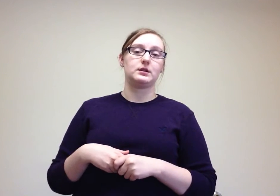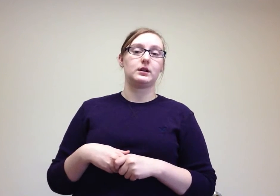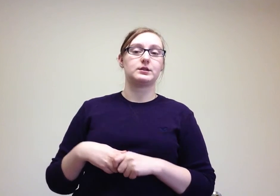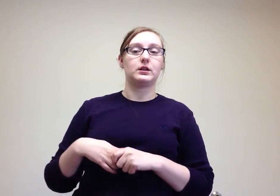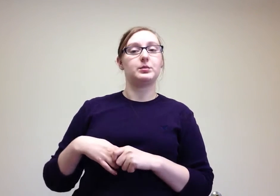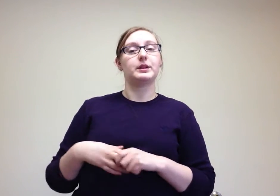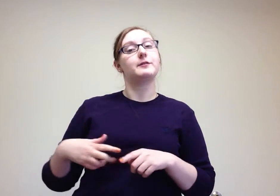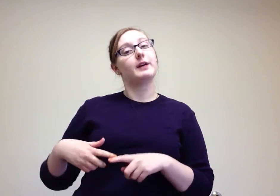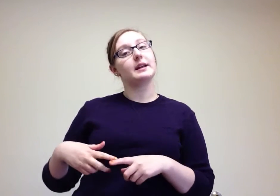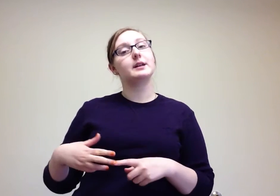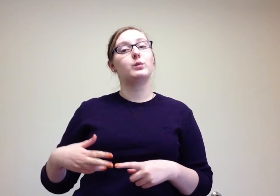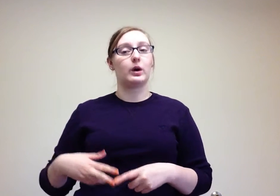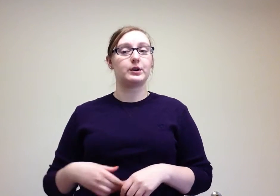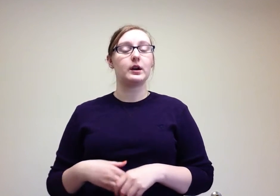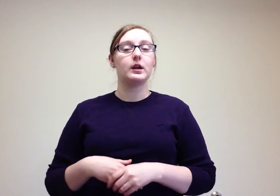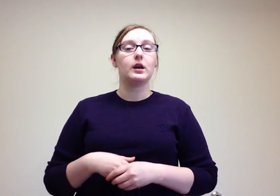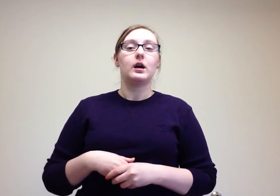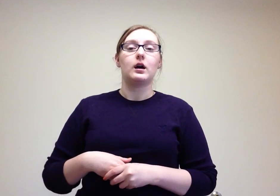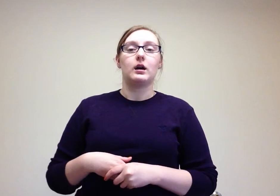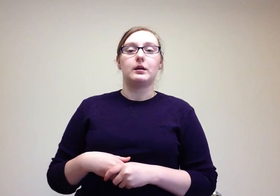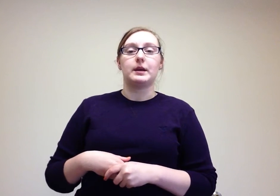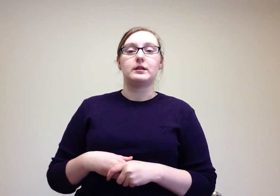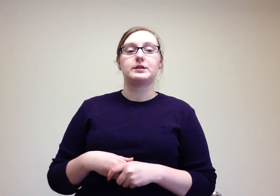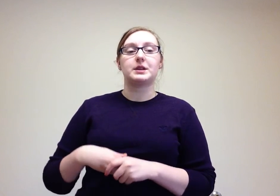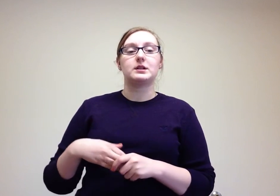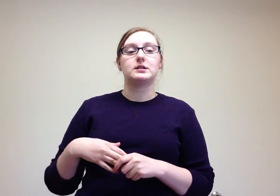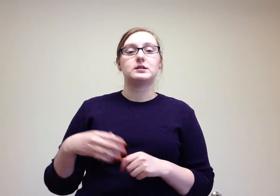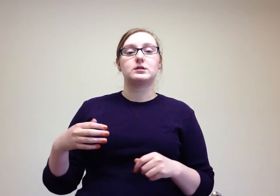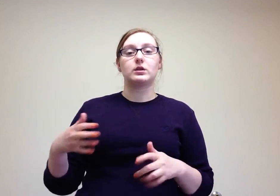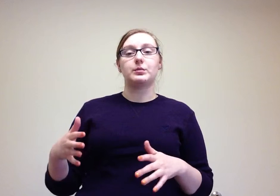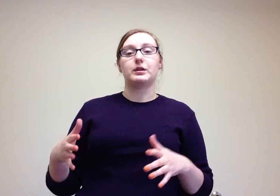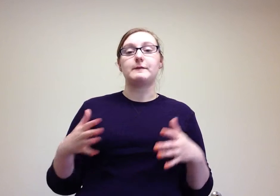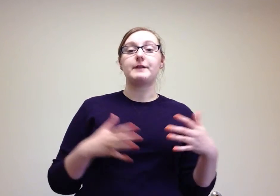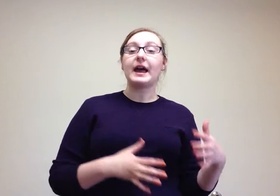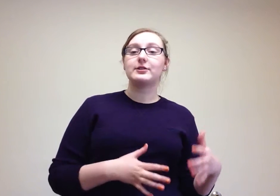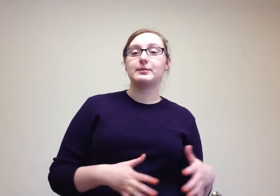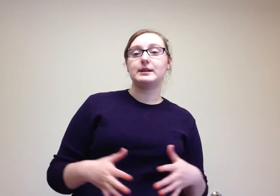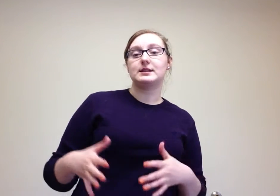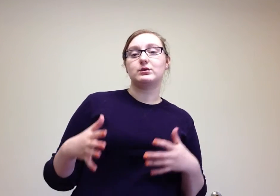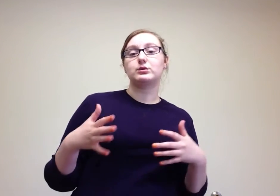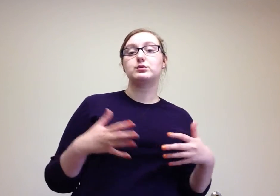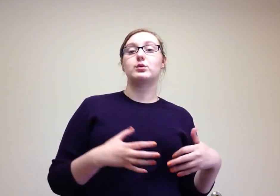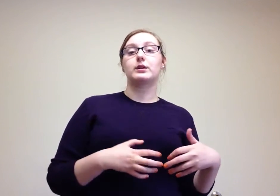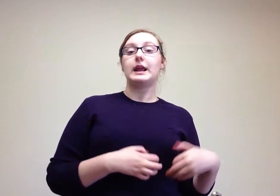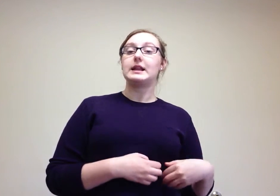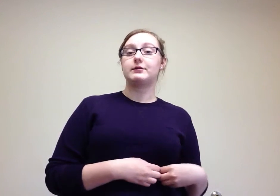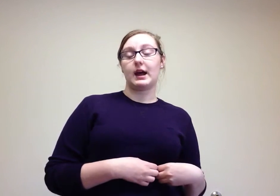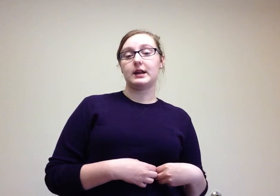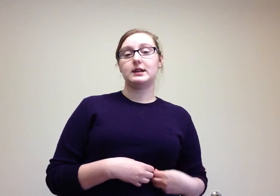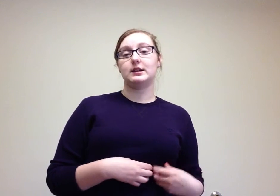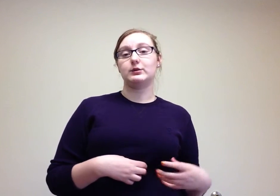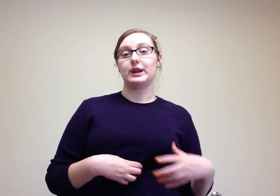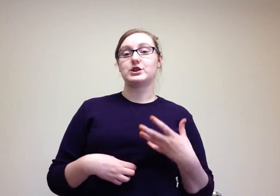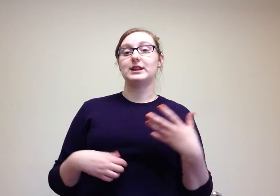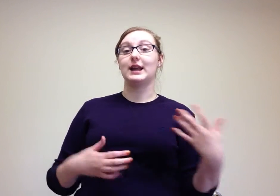are soluble in: fat and water. And if something is soluble in fat, that means it'll store in the fat and it will actually